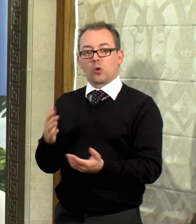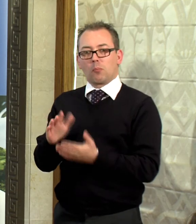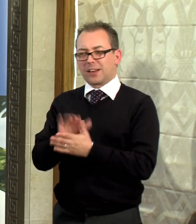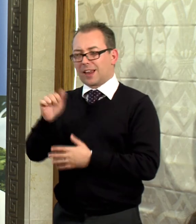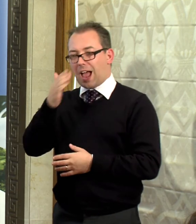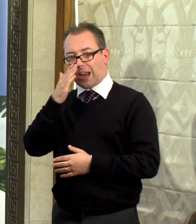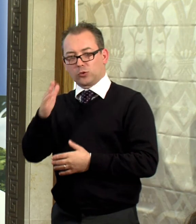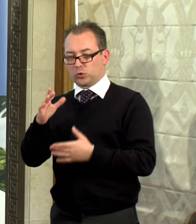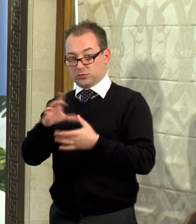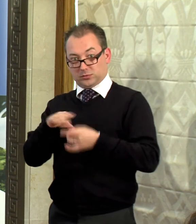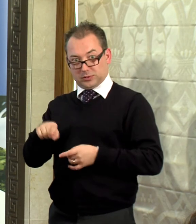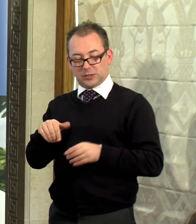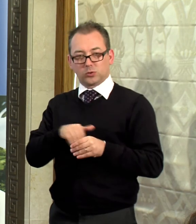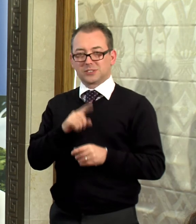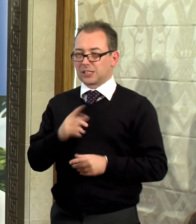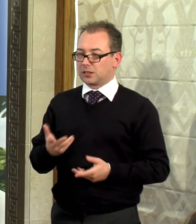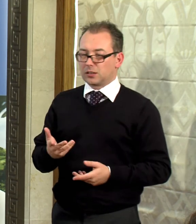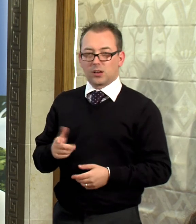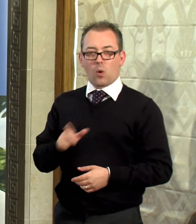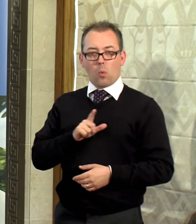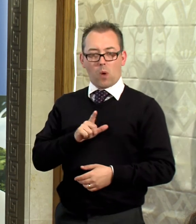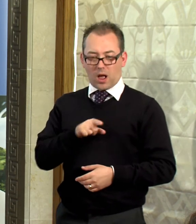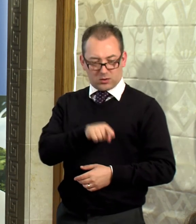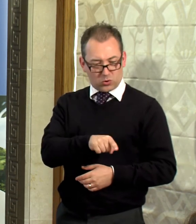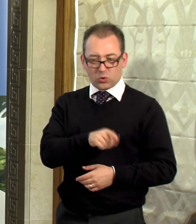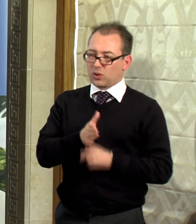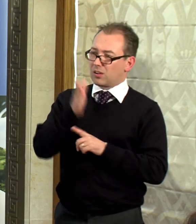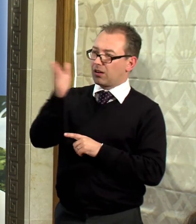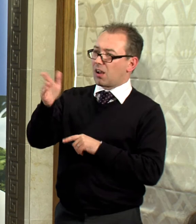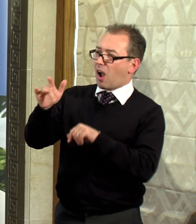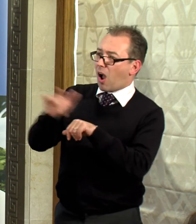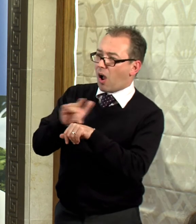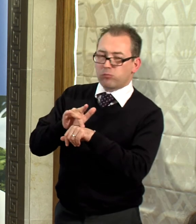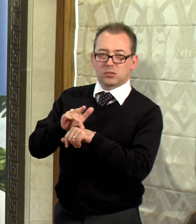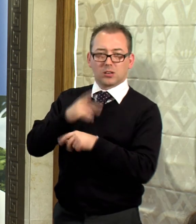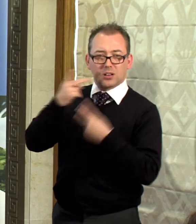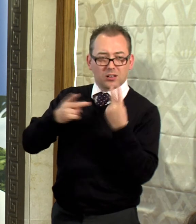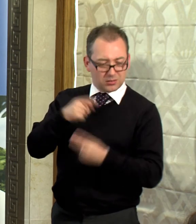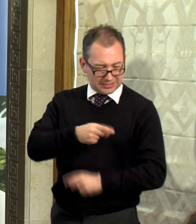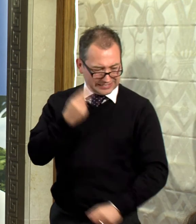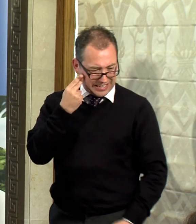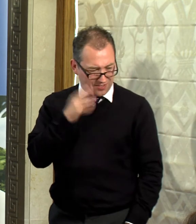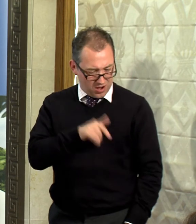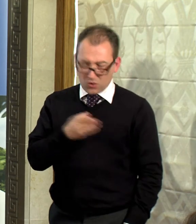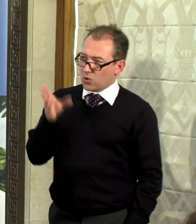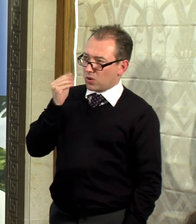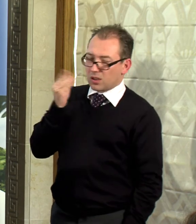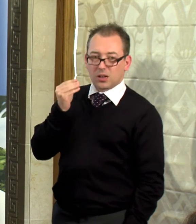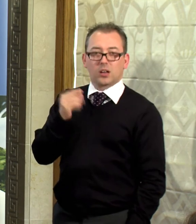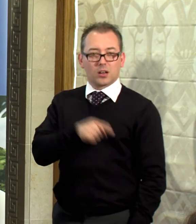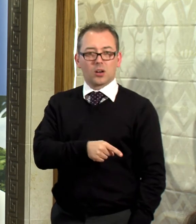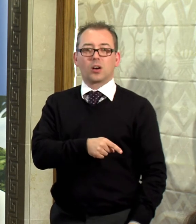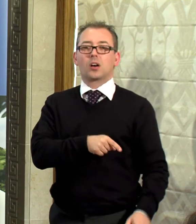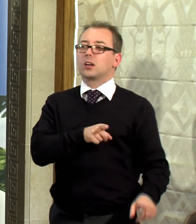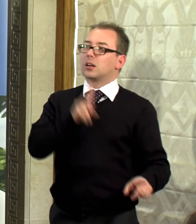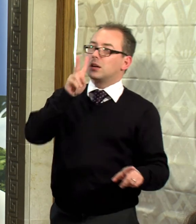questions such as why go to the opera if you're deaf, or why go to see, or rather visit, the Mona Lisa